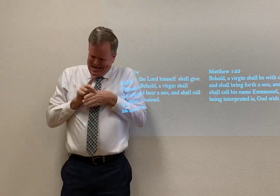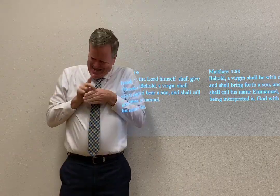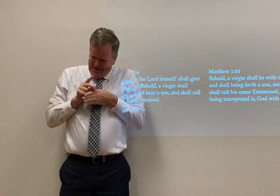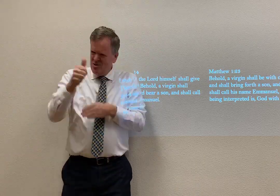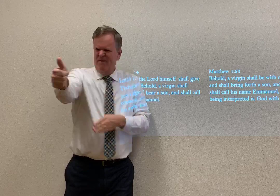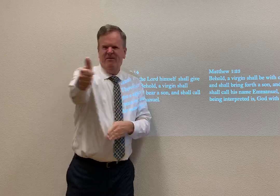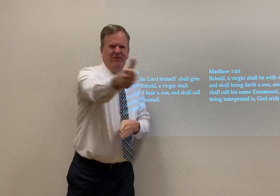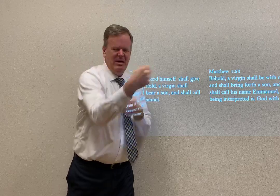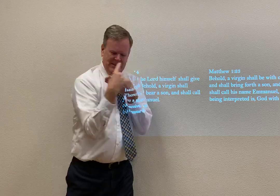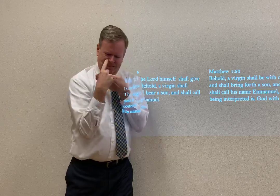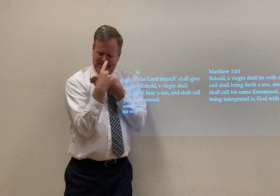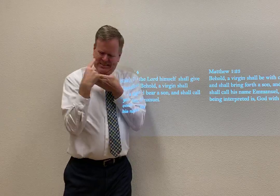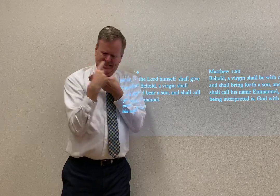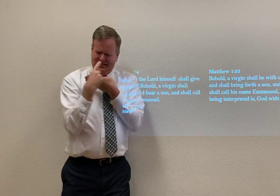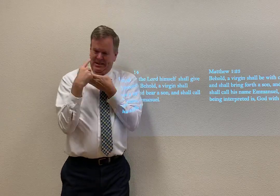everything and discipline yourself.